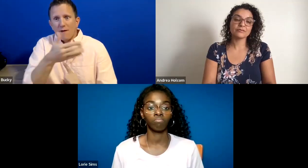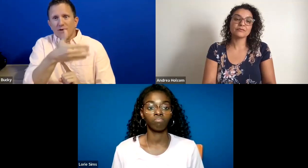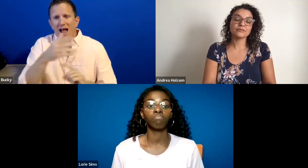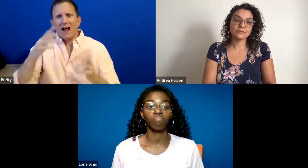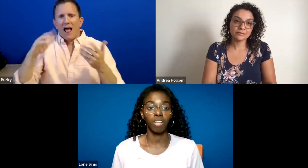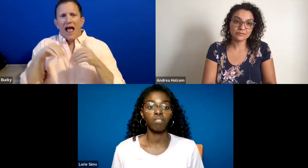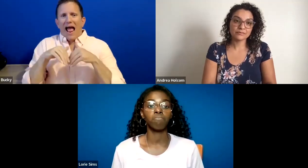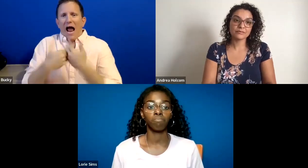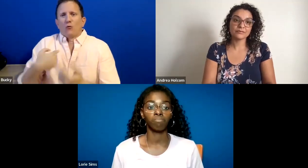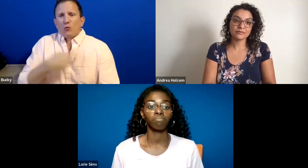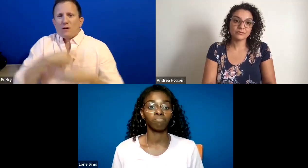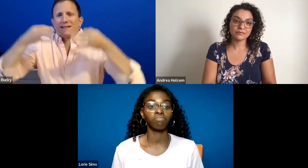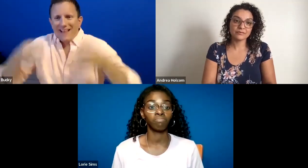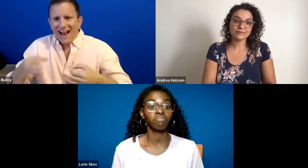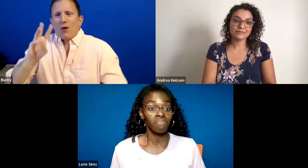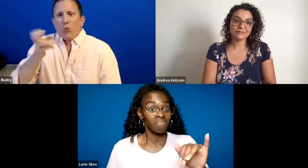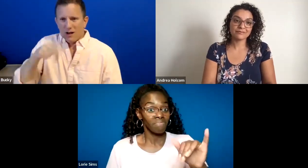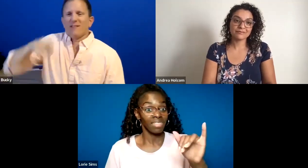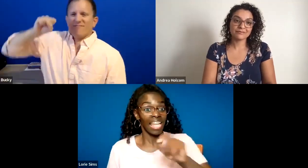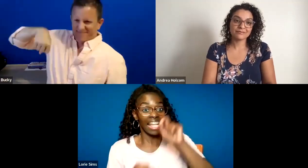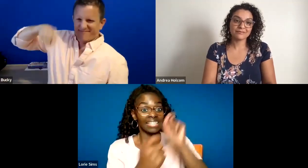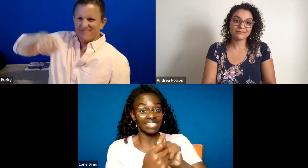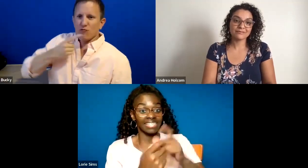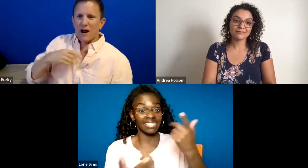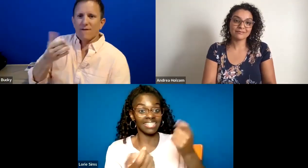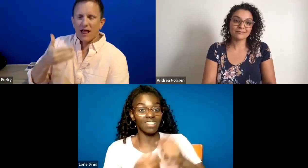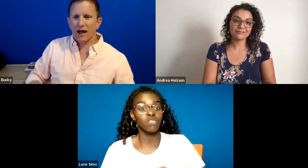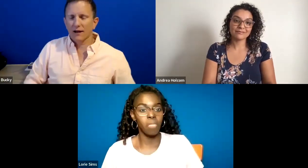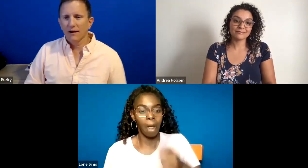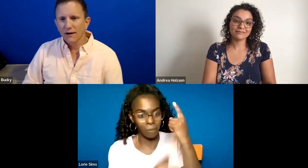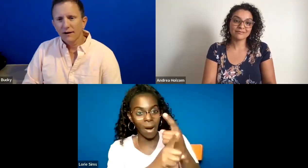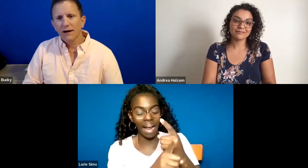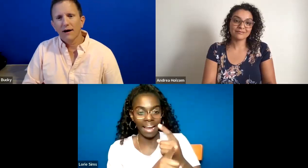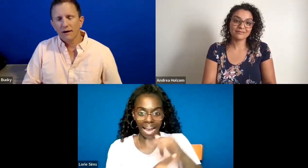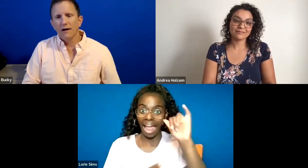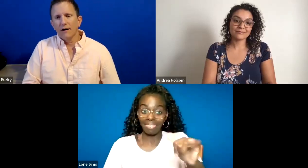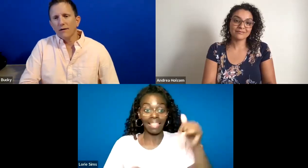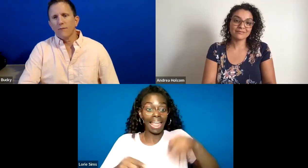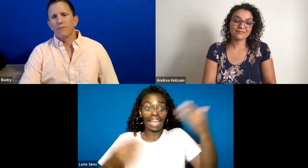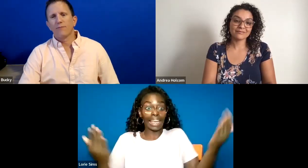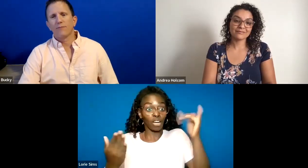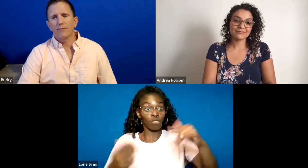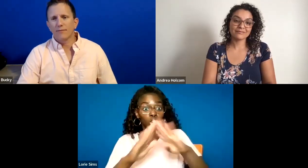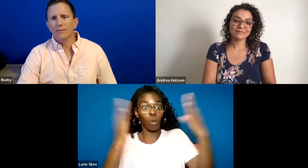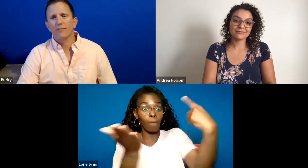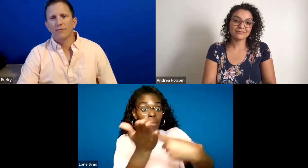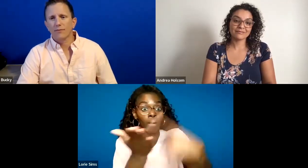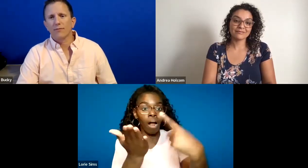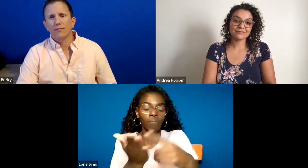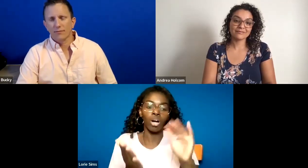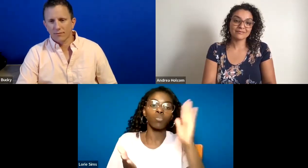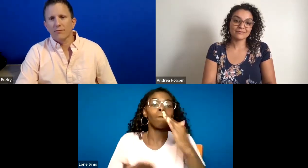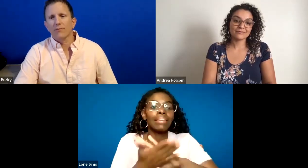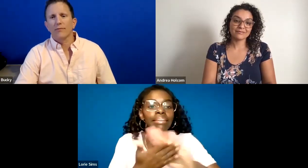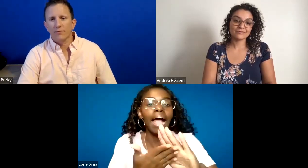red flag. Others might be glaringly obvious. But the question is how do we decide when it really is a red flag? And that's exactly right.